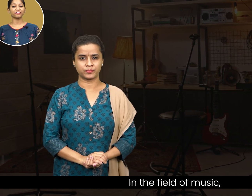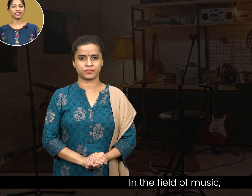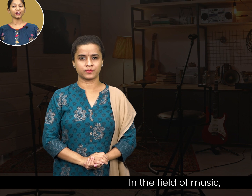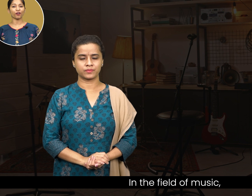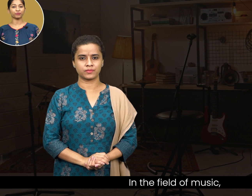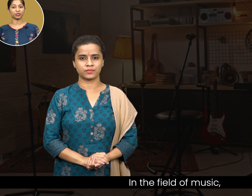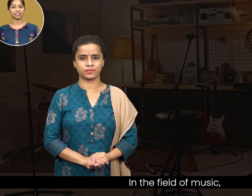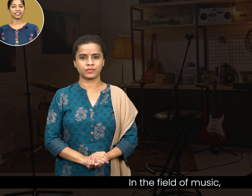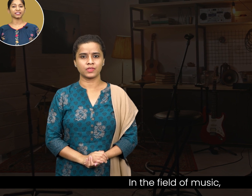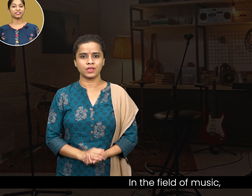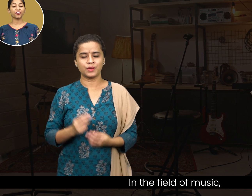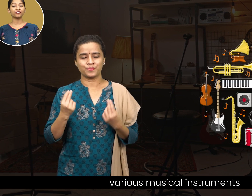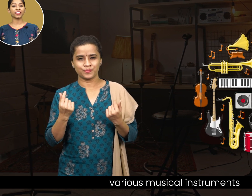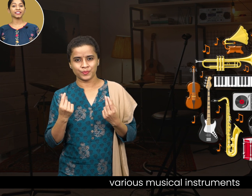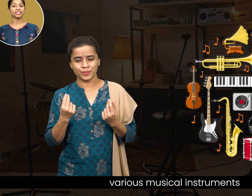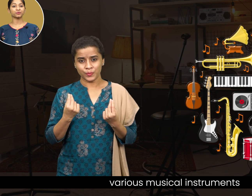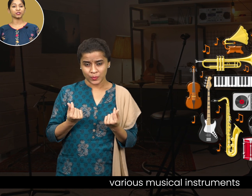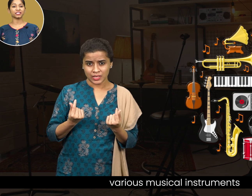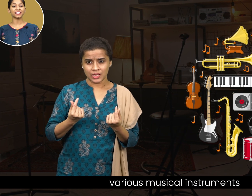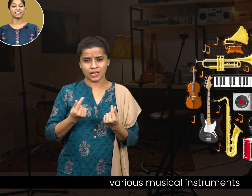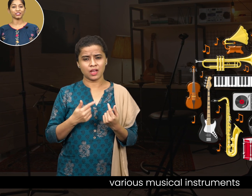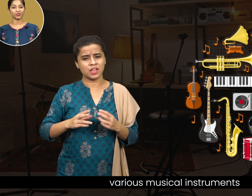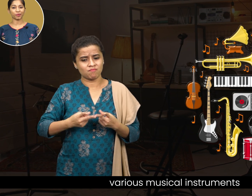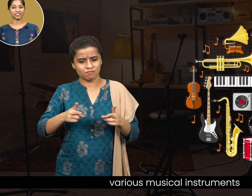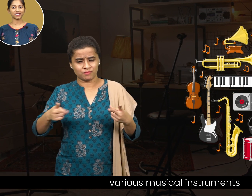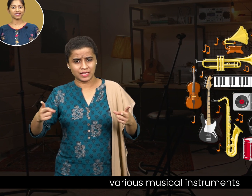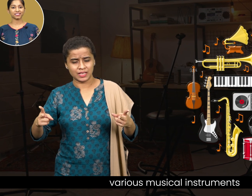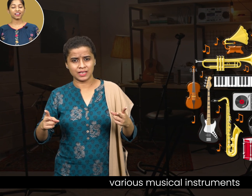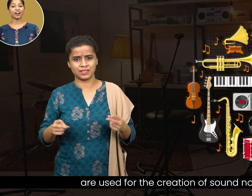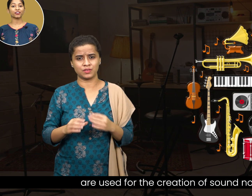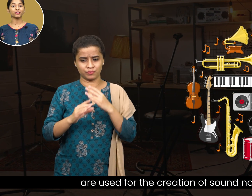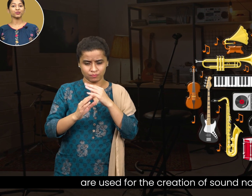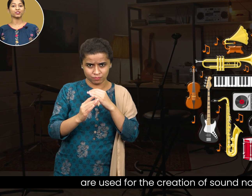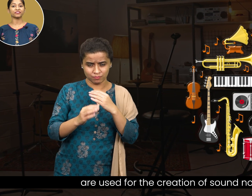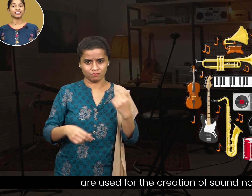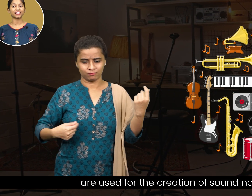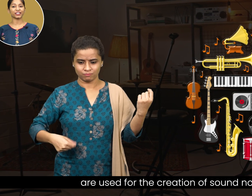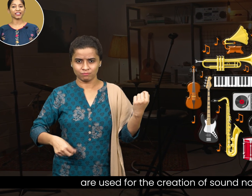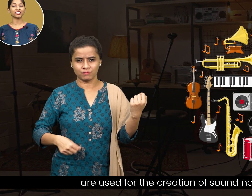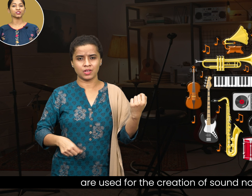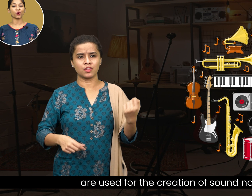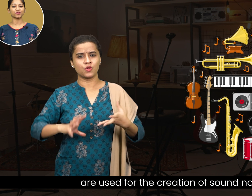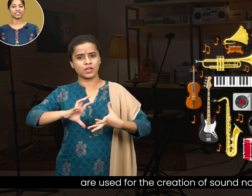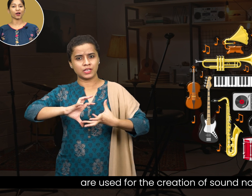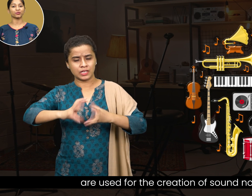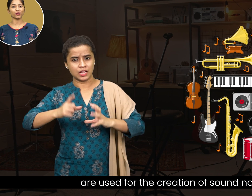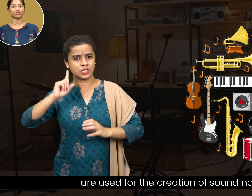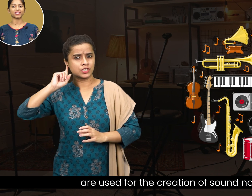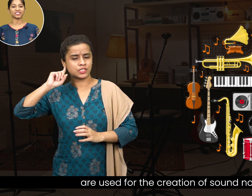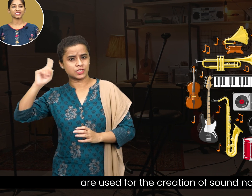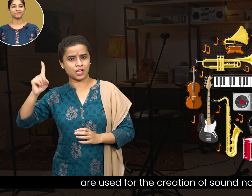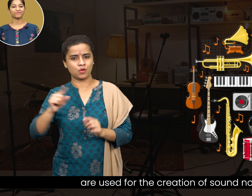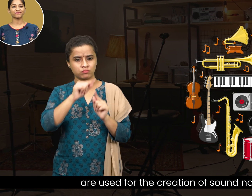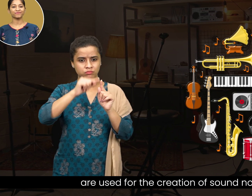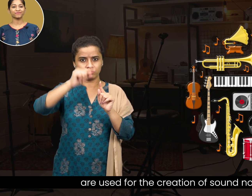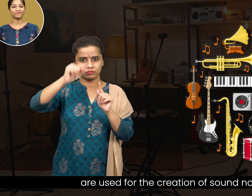In the field of music, various musical instruments are used for the creation of sound